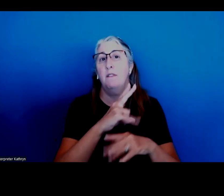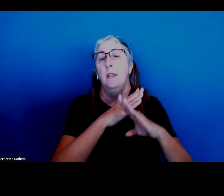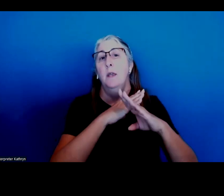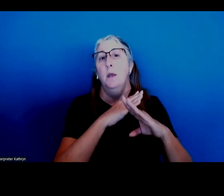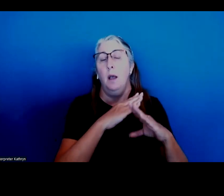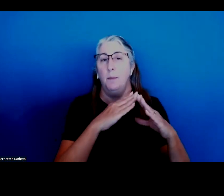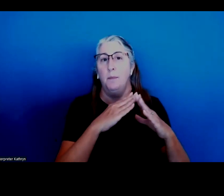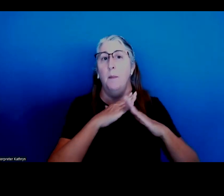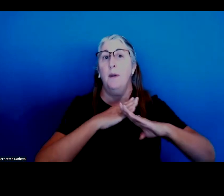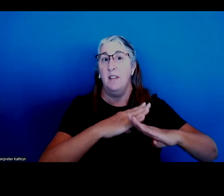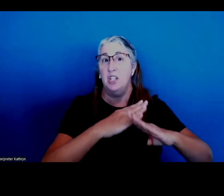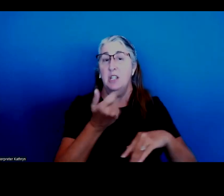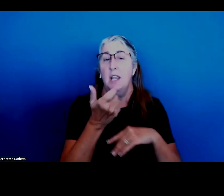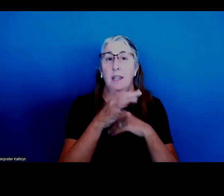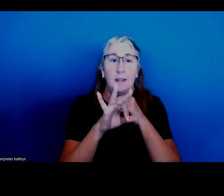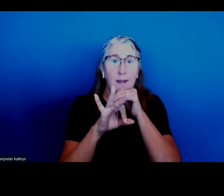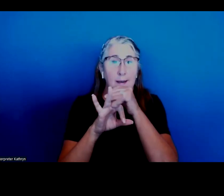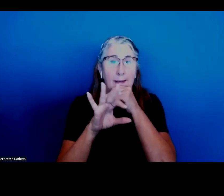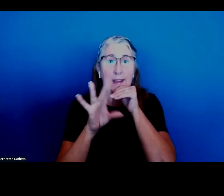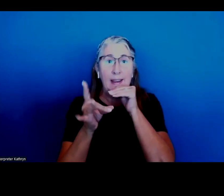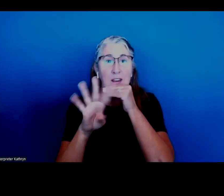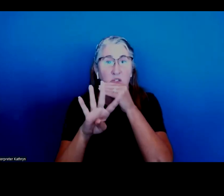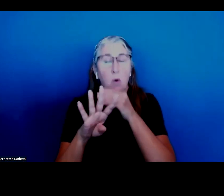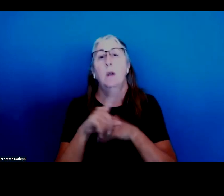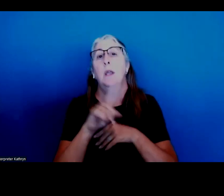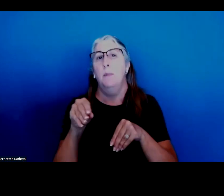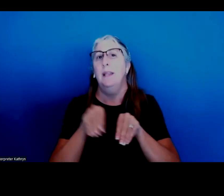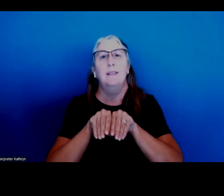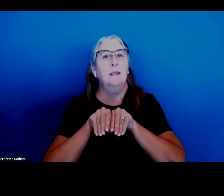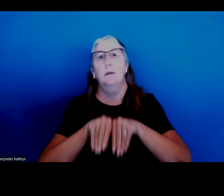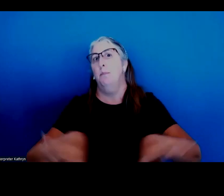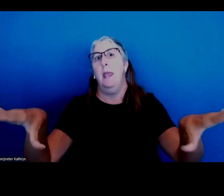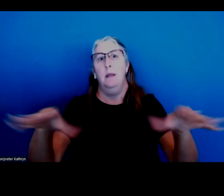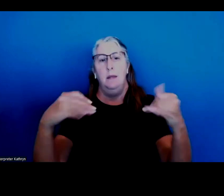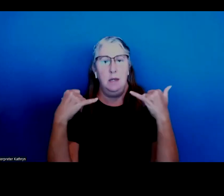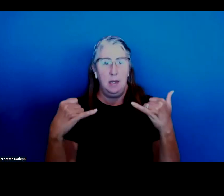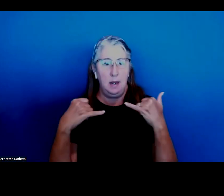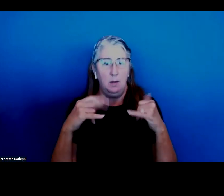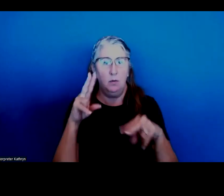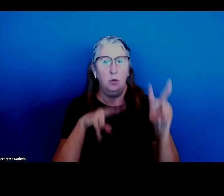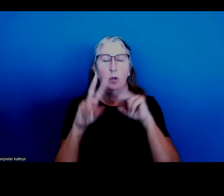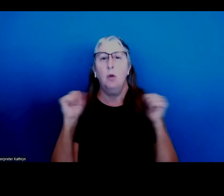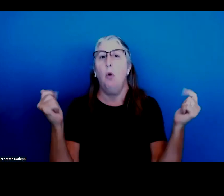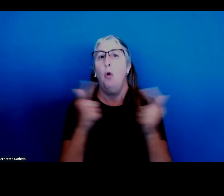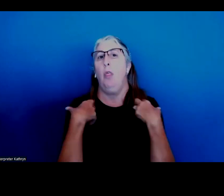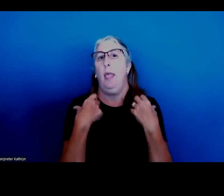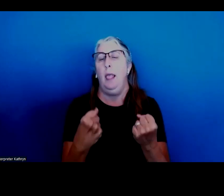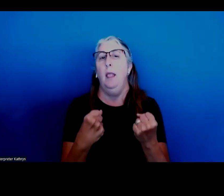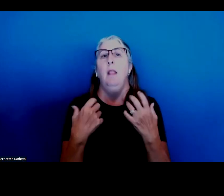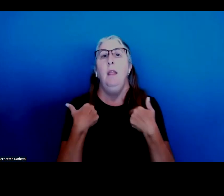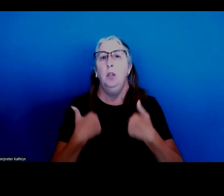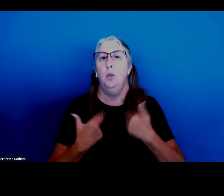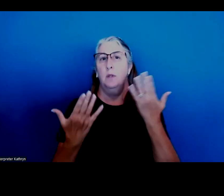has expanded its portfolio to look at all of the health and human services need of the